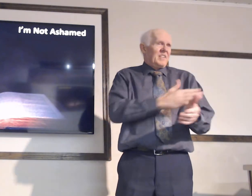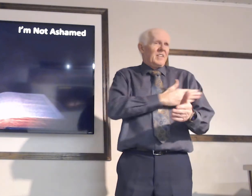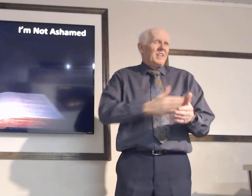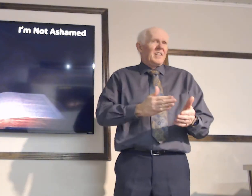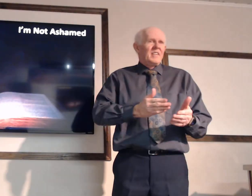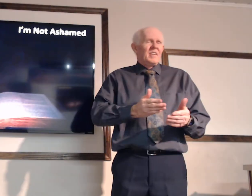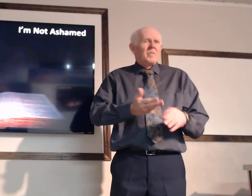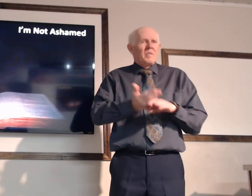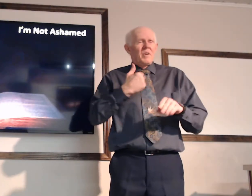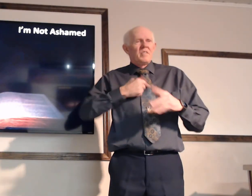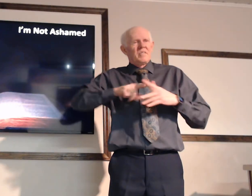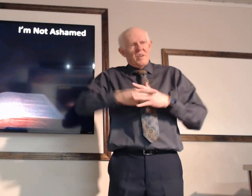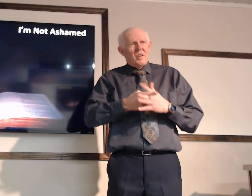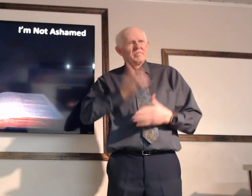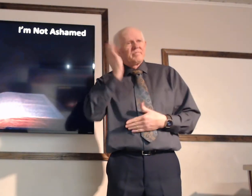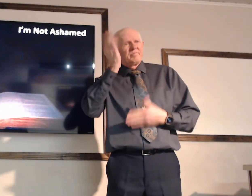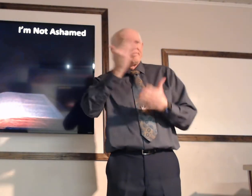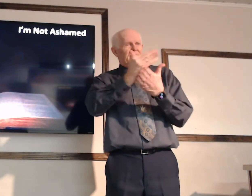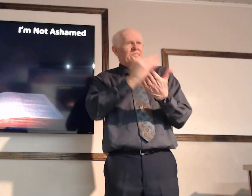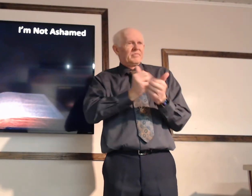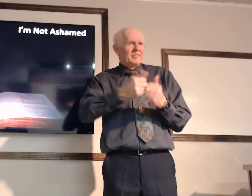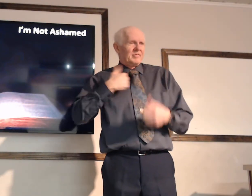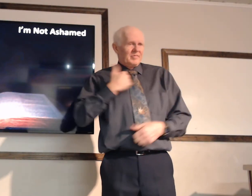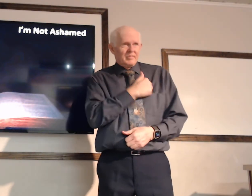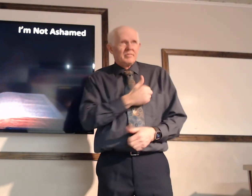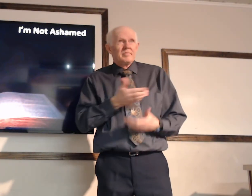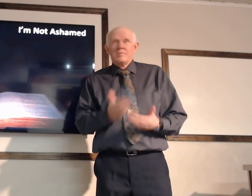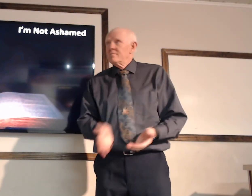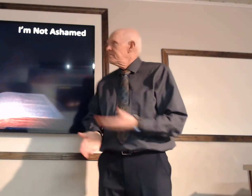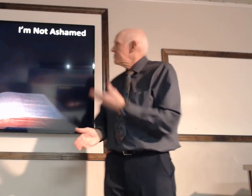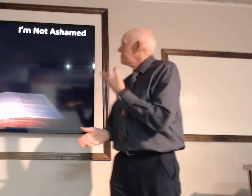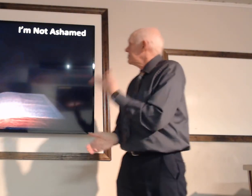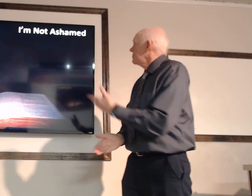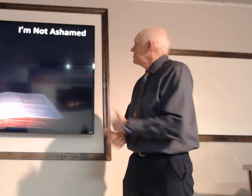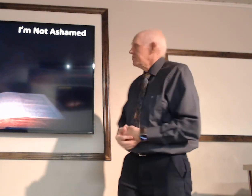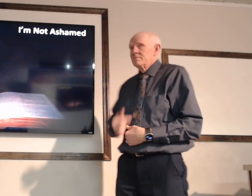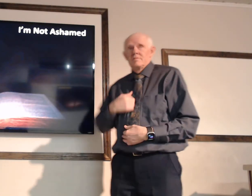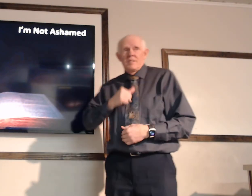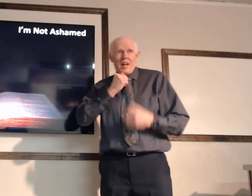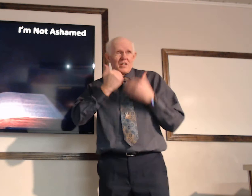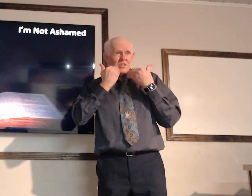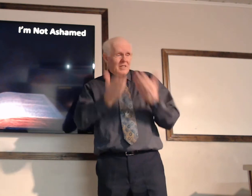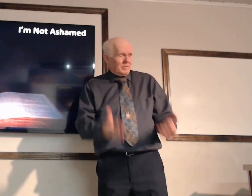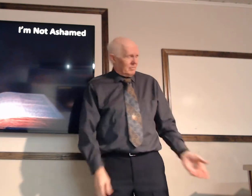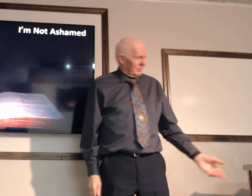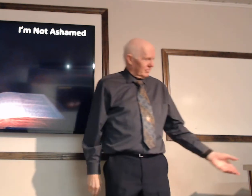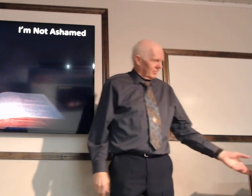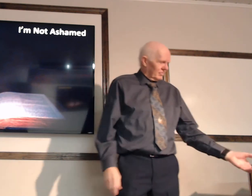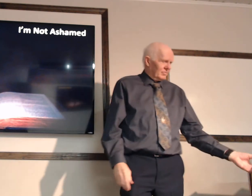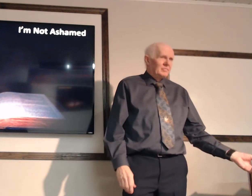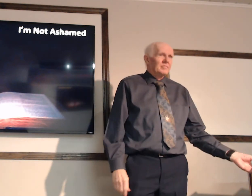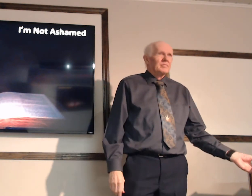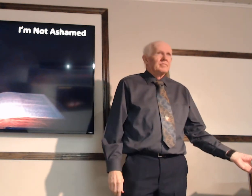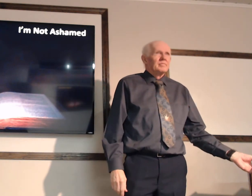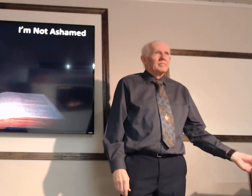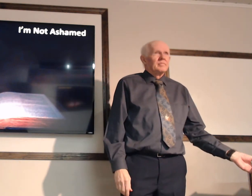together and praise us to the Lord before we begin our lesson. I am not ashamed.